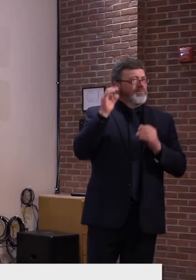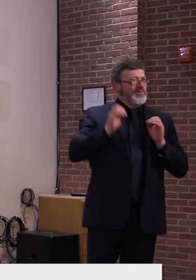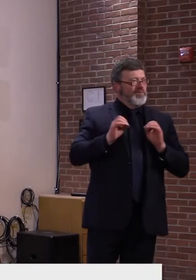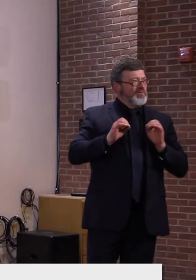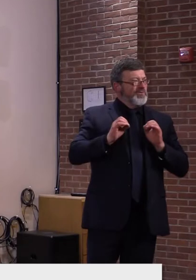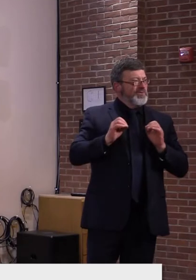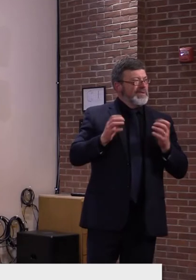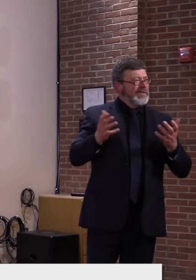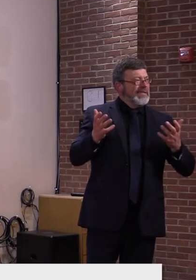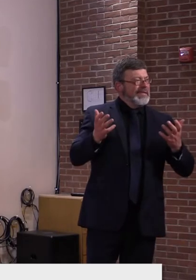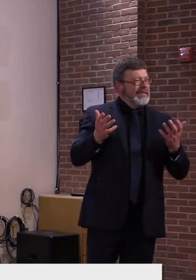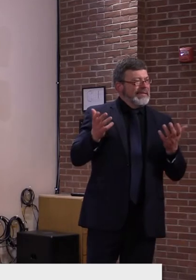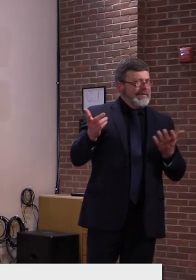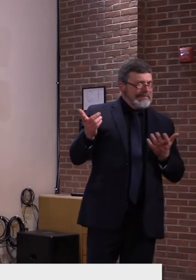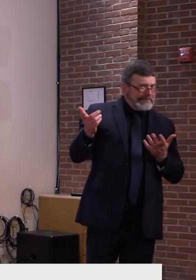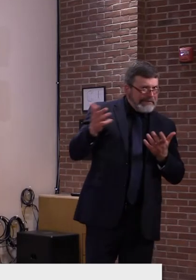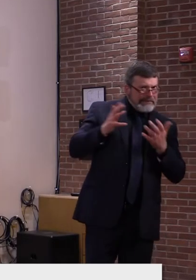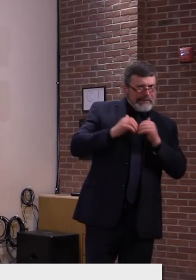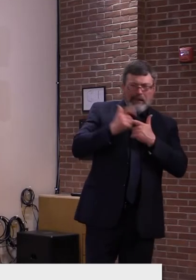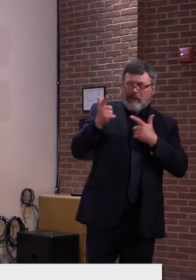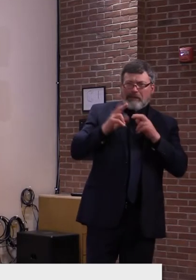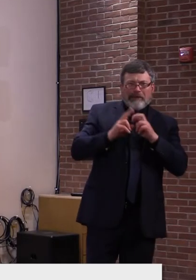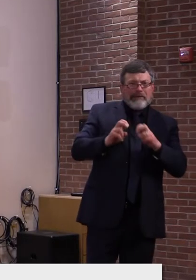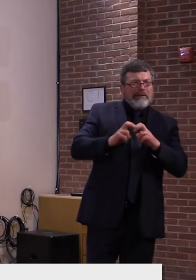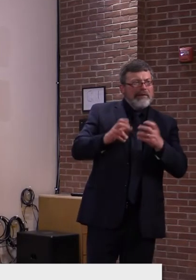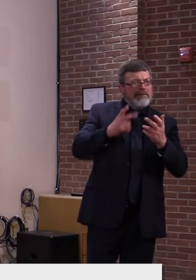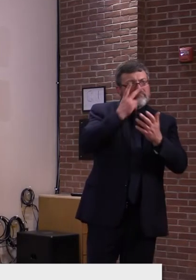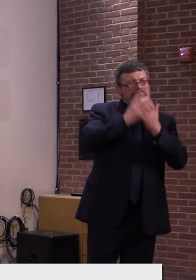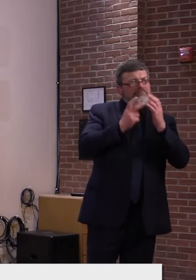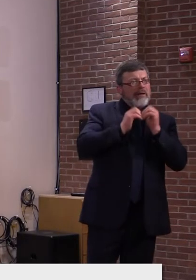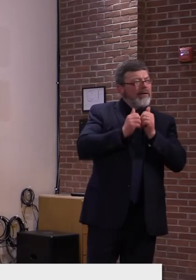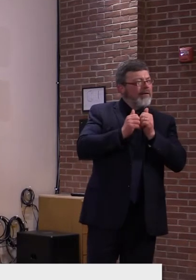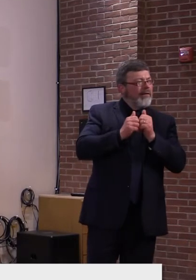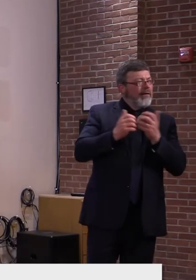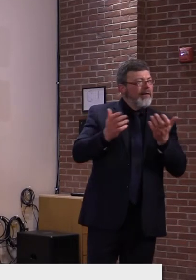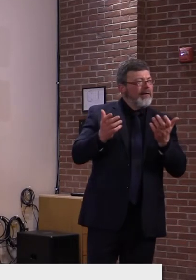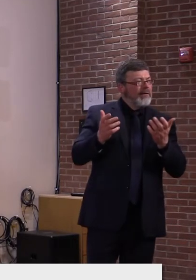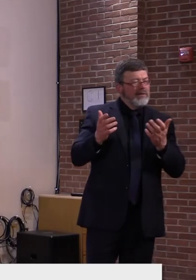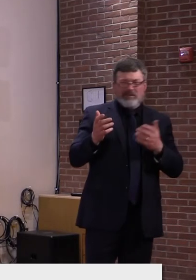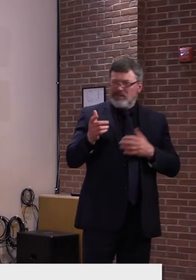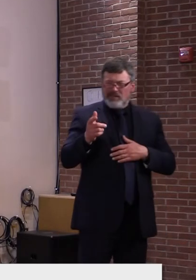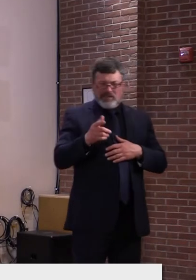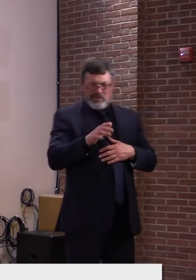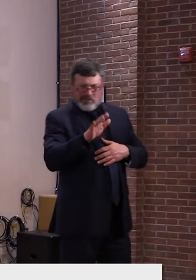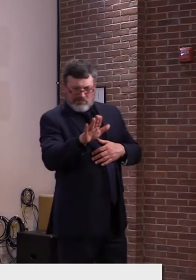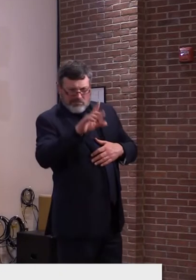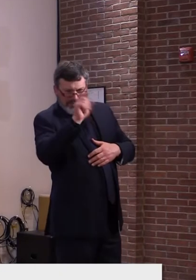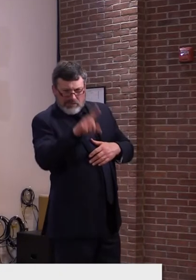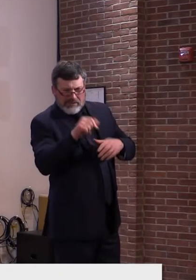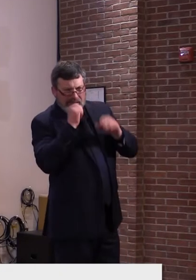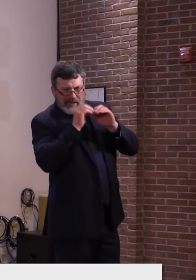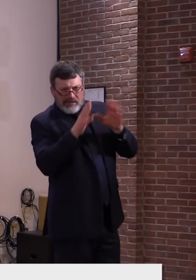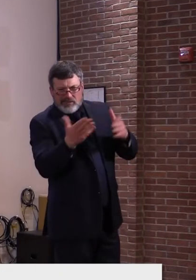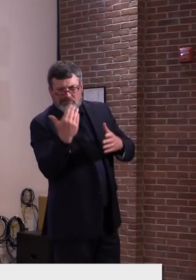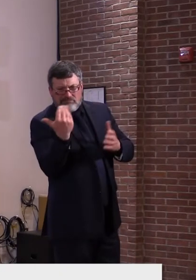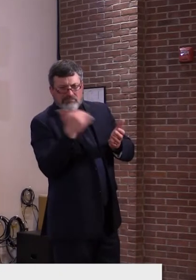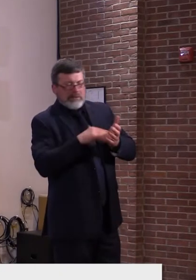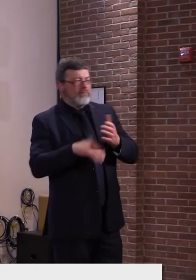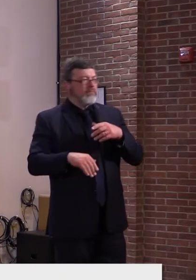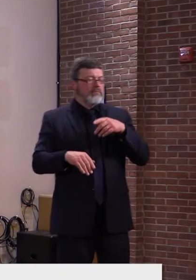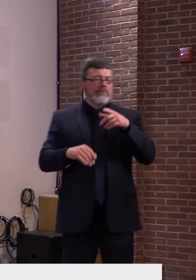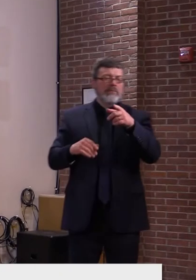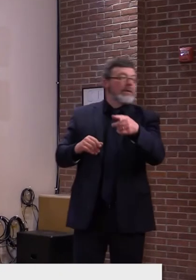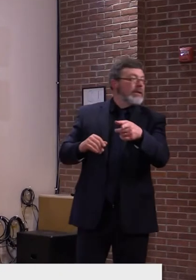I'm not sure I understand it. There's no option. Repeat it again, would you please? So Sarah had asked, yes. Do we know what the